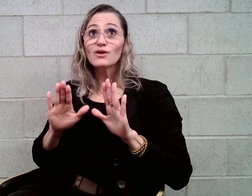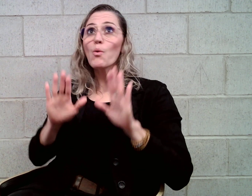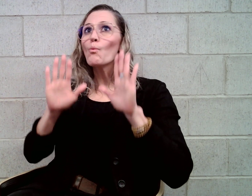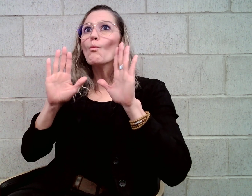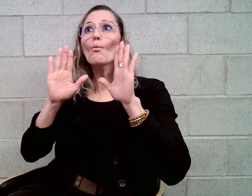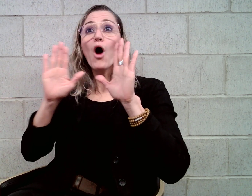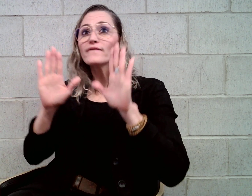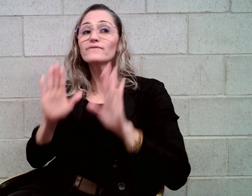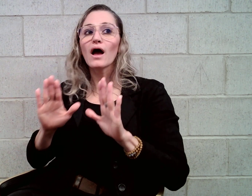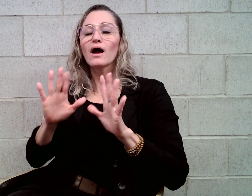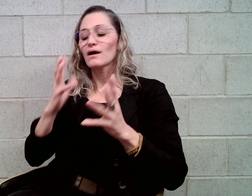extraordinarily